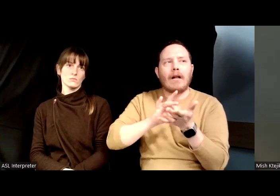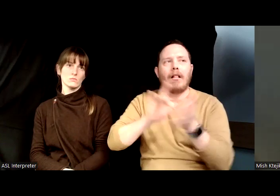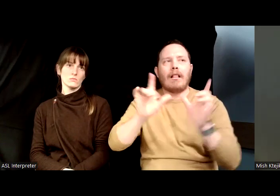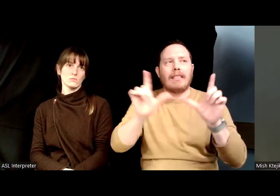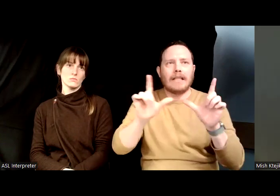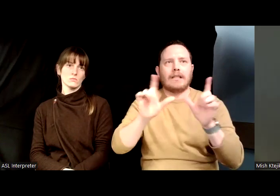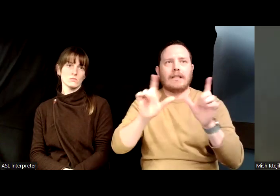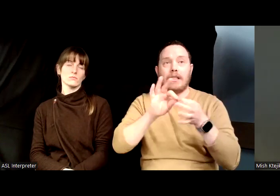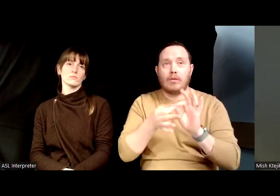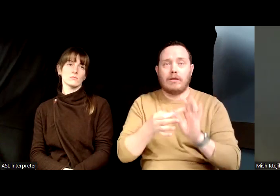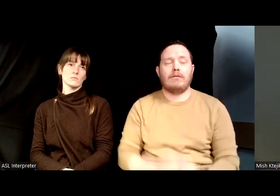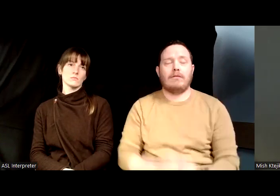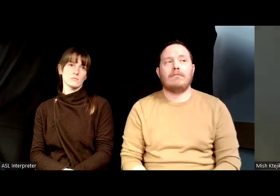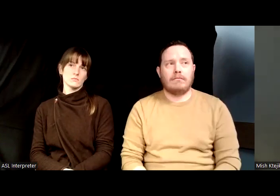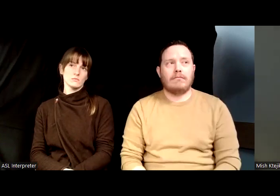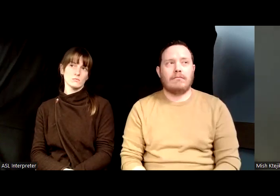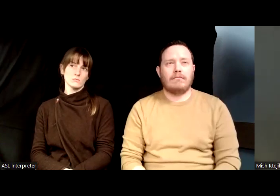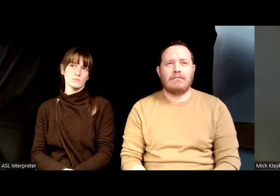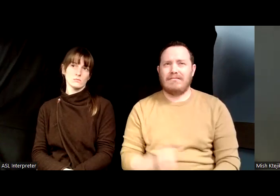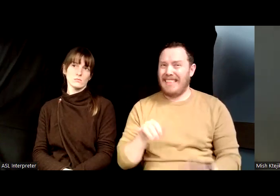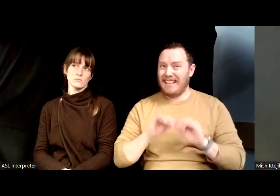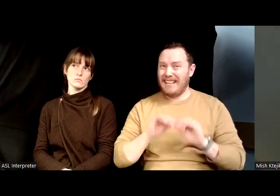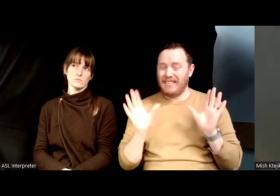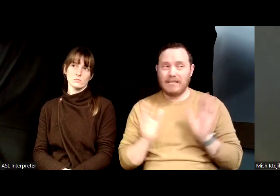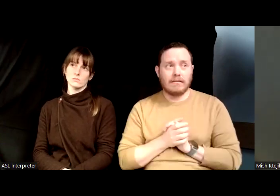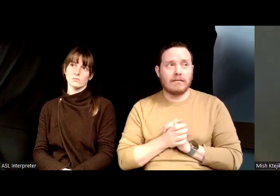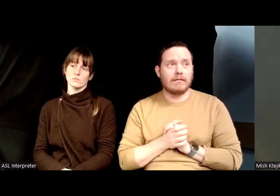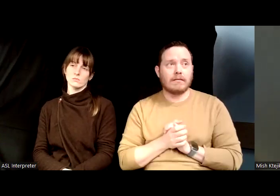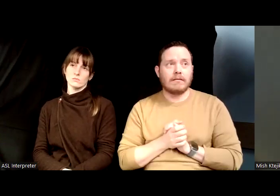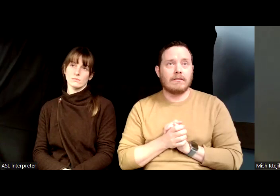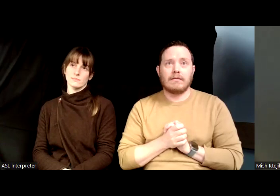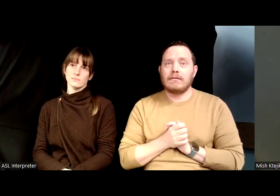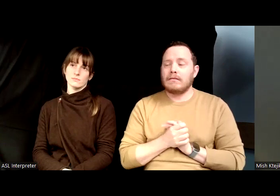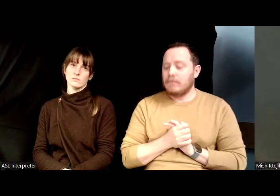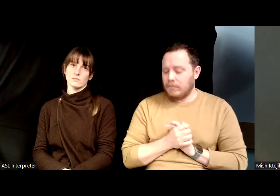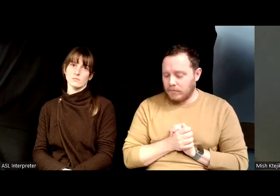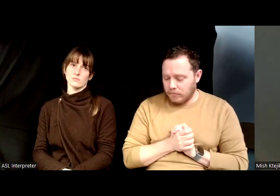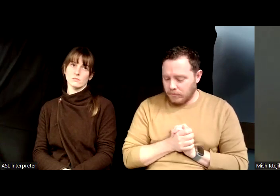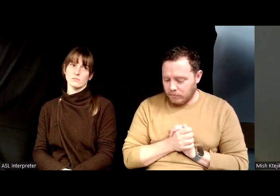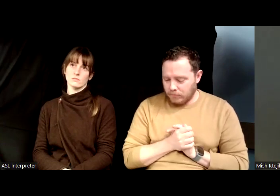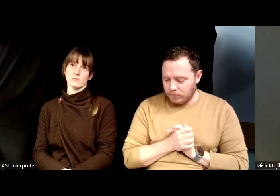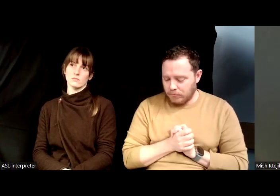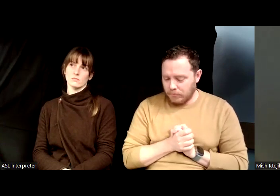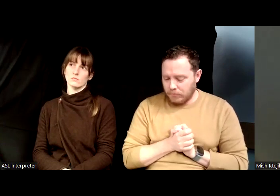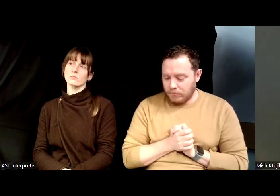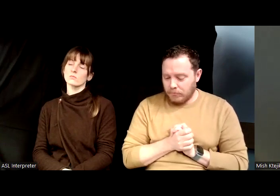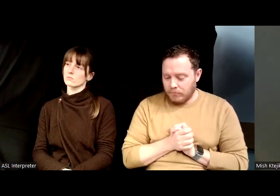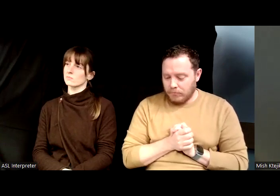they're able to get a medical licensed interpreter, is that still going to be permitted? I would like some clarification upon if we're just going to